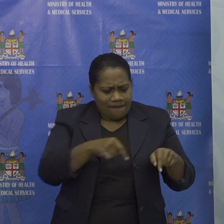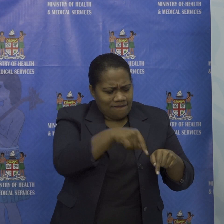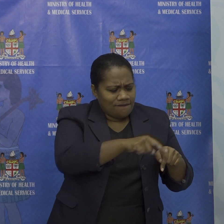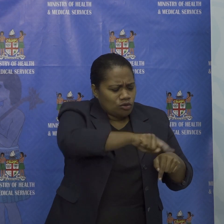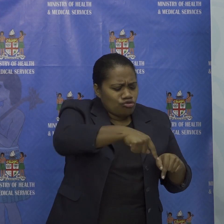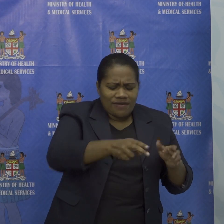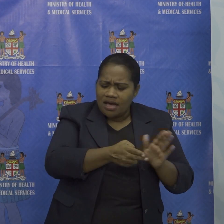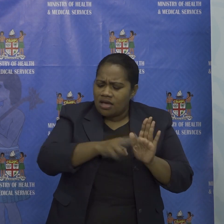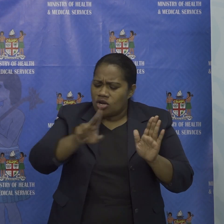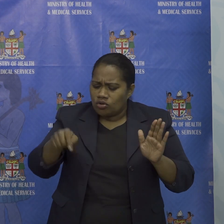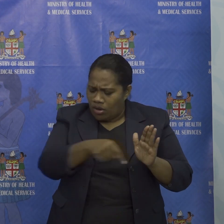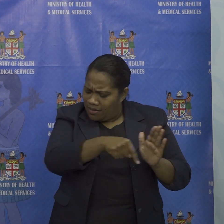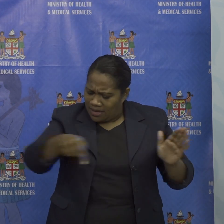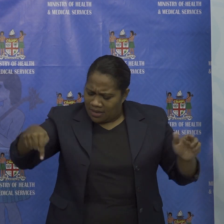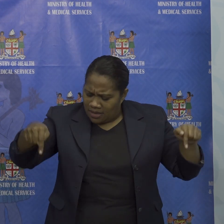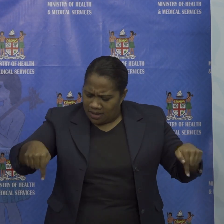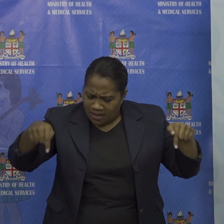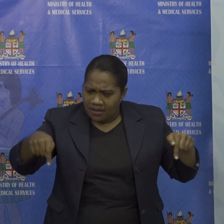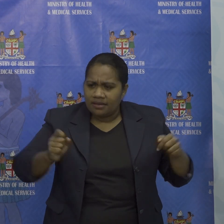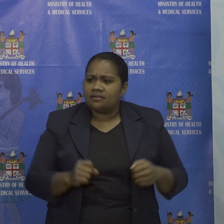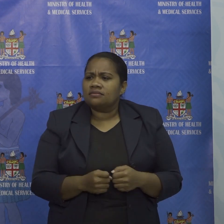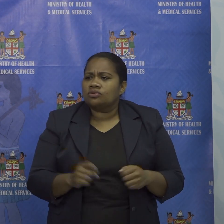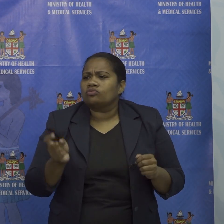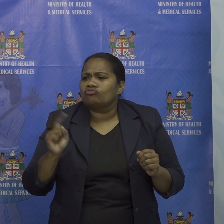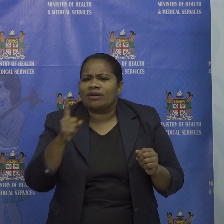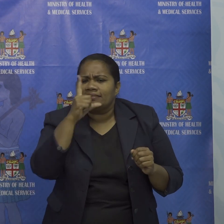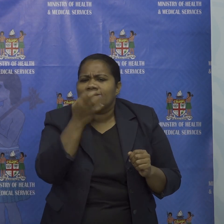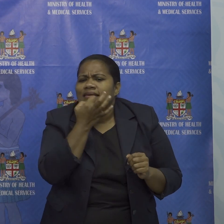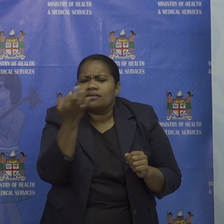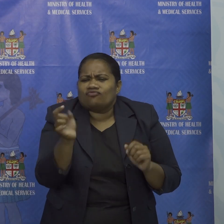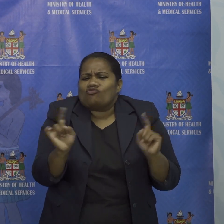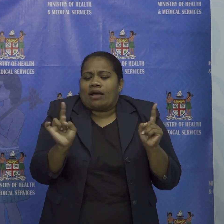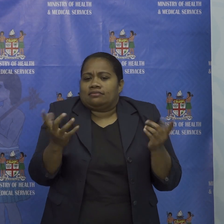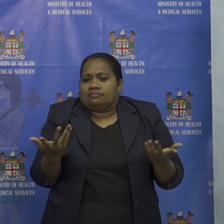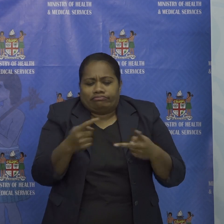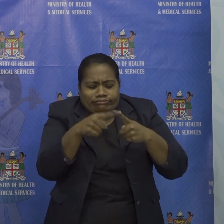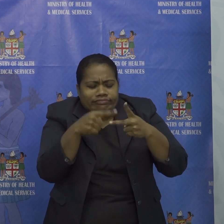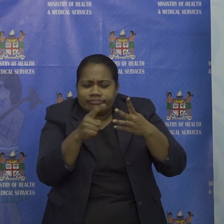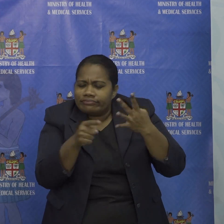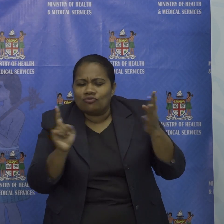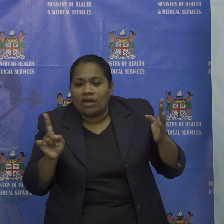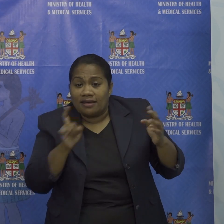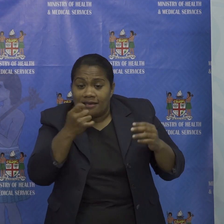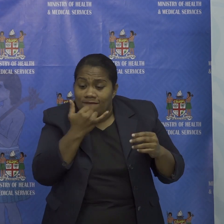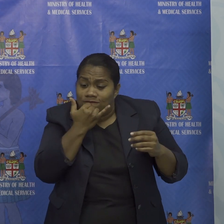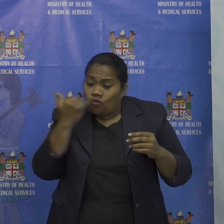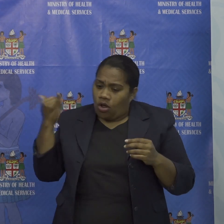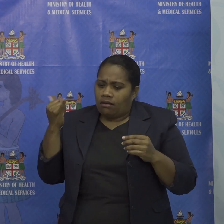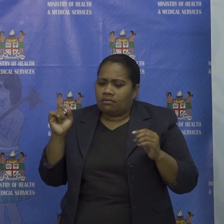corridor, what can people expect? What materials can they ask for if they do call the helpline and they...